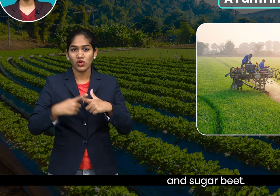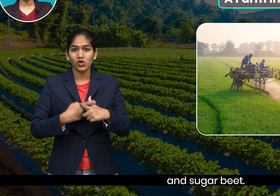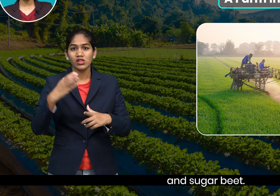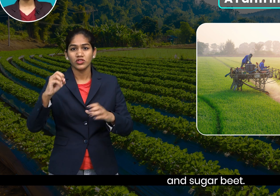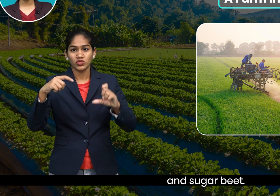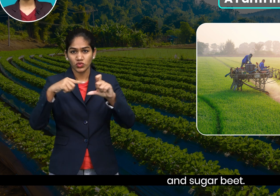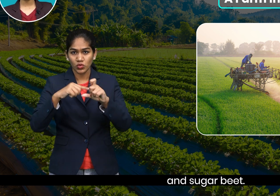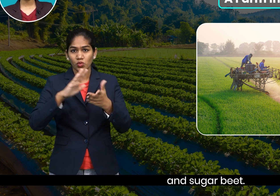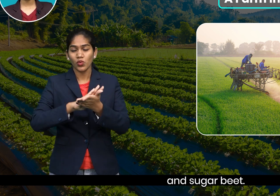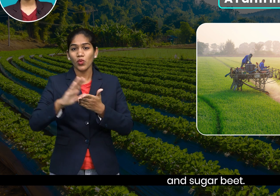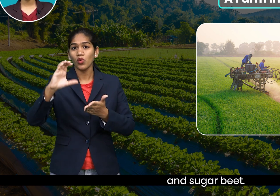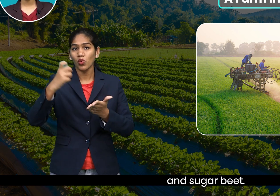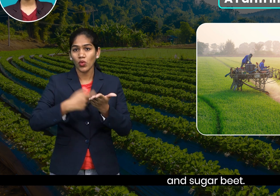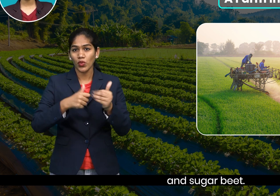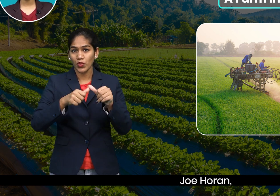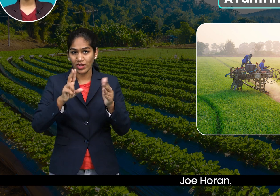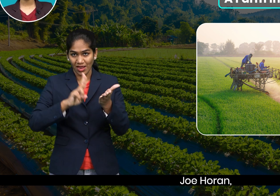Joe Horan,